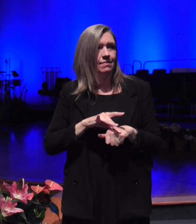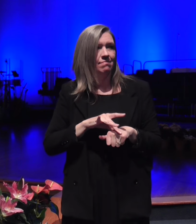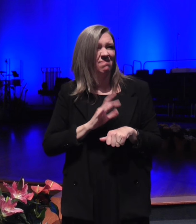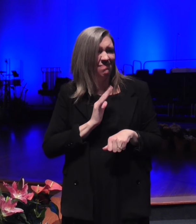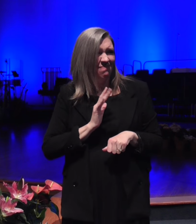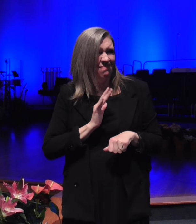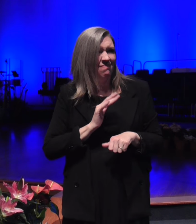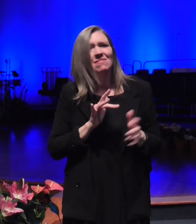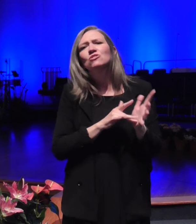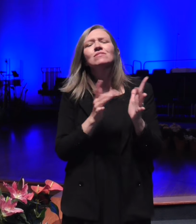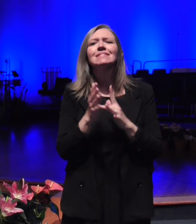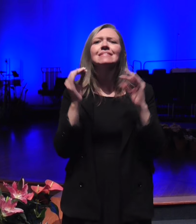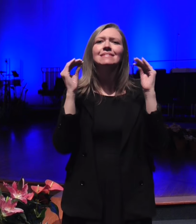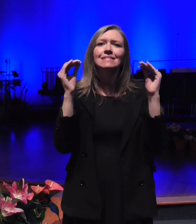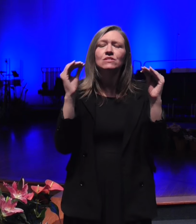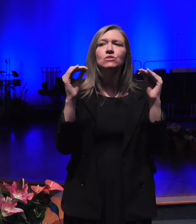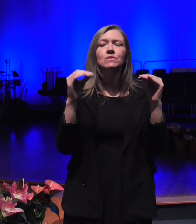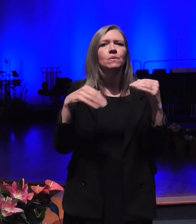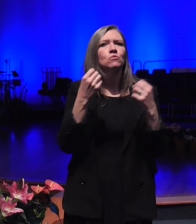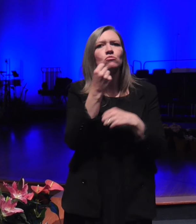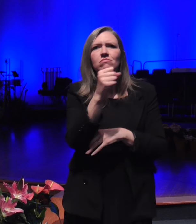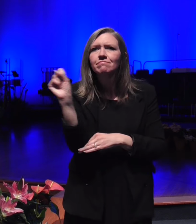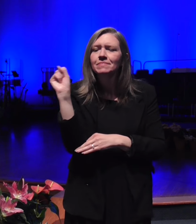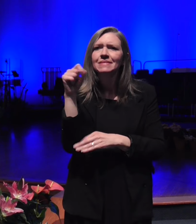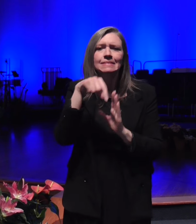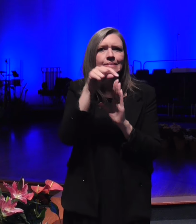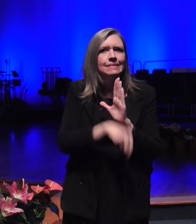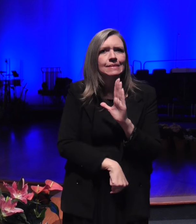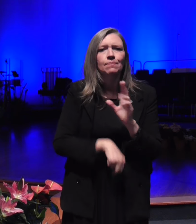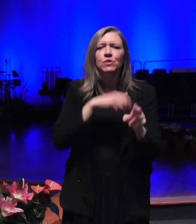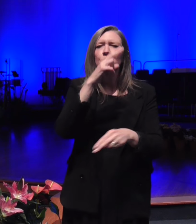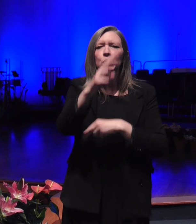Jesus teaches a revolutionary universality.